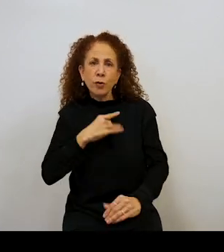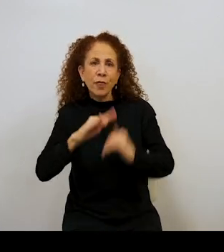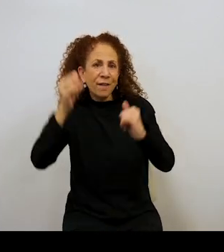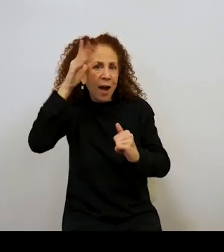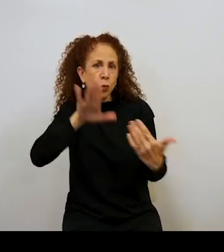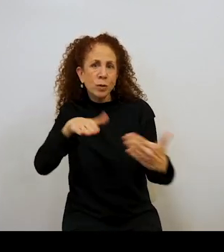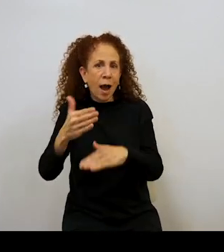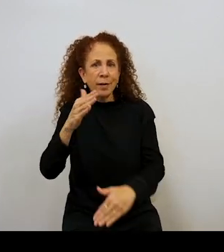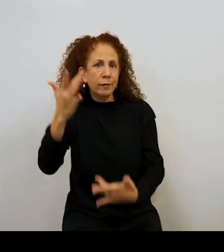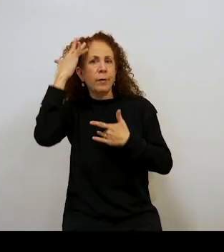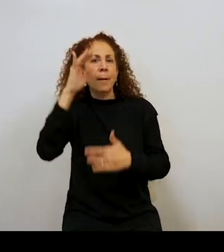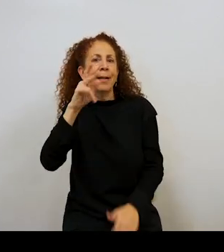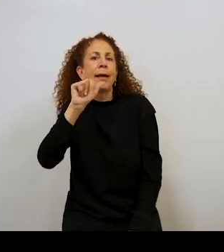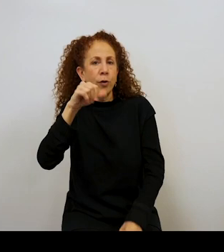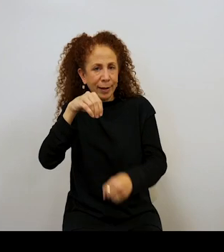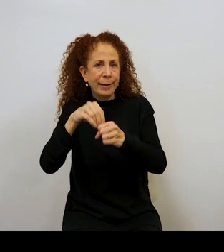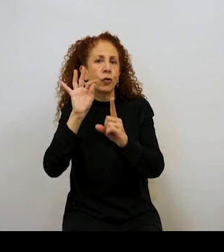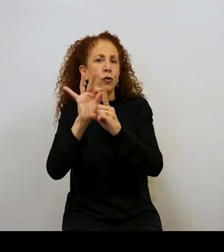who died of malaria in Karachi."